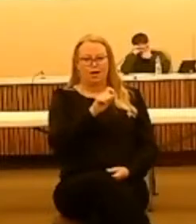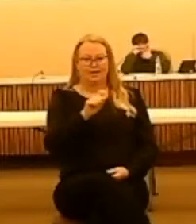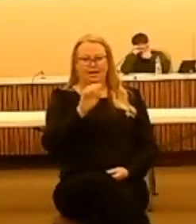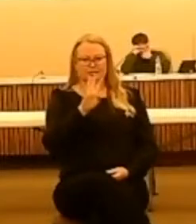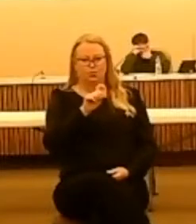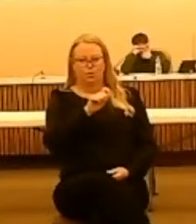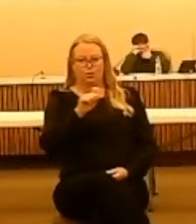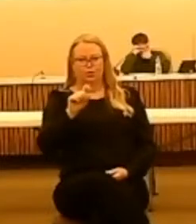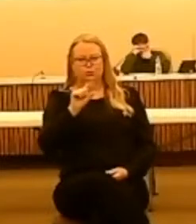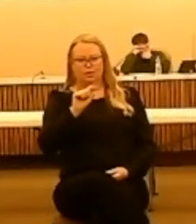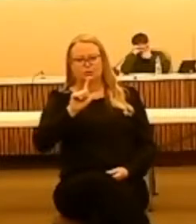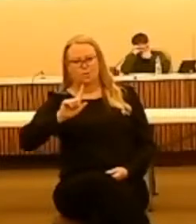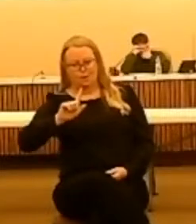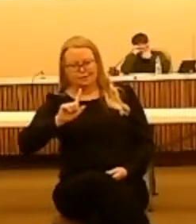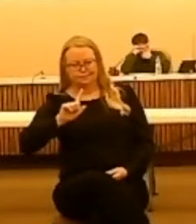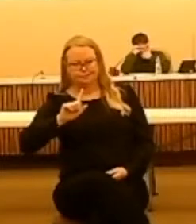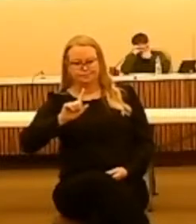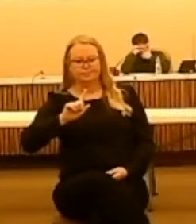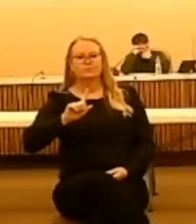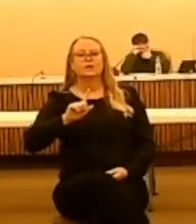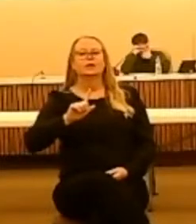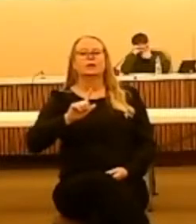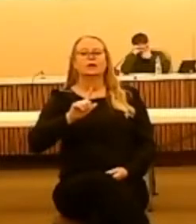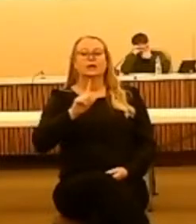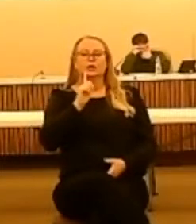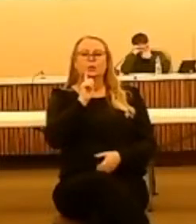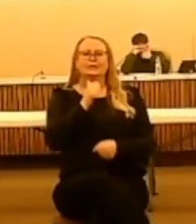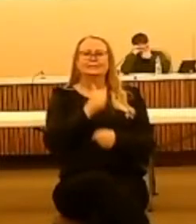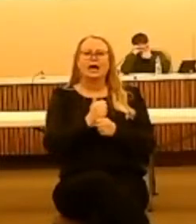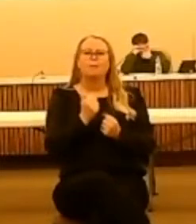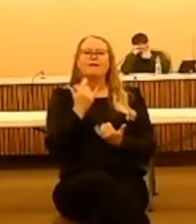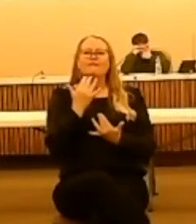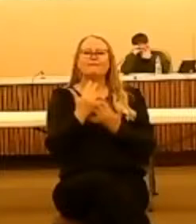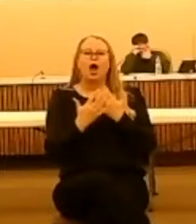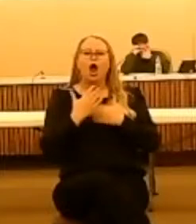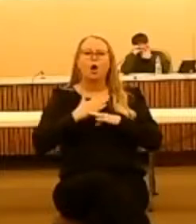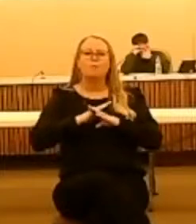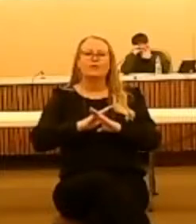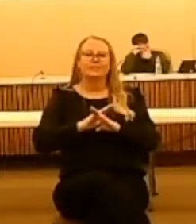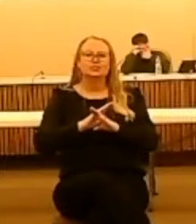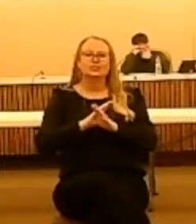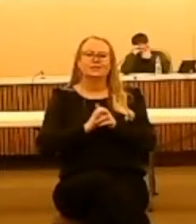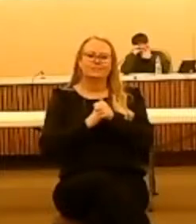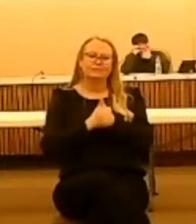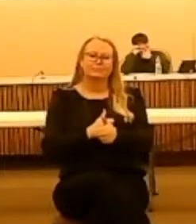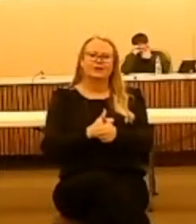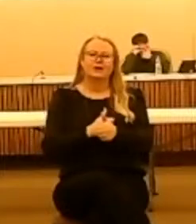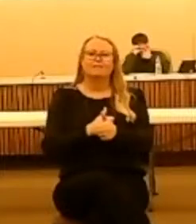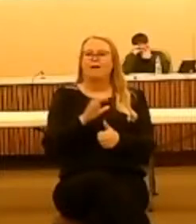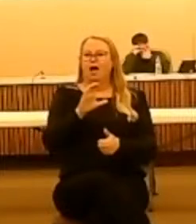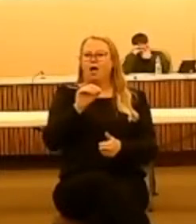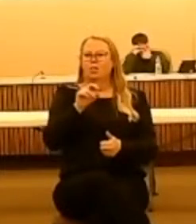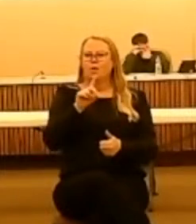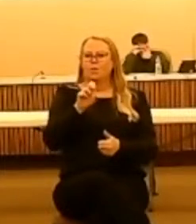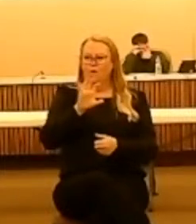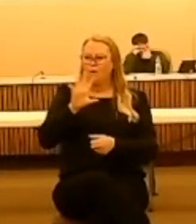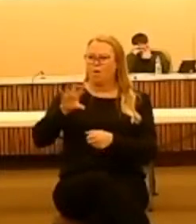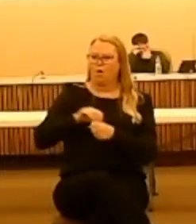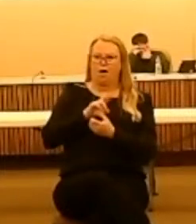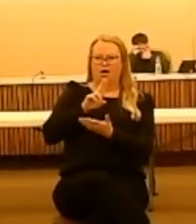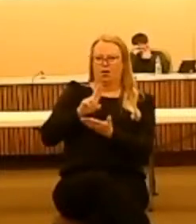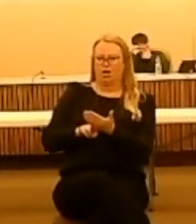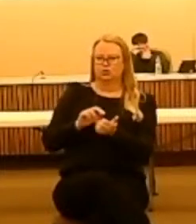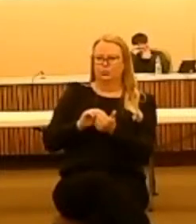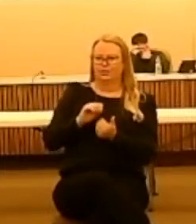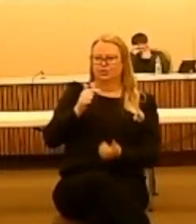1-4, 2021, to execute a fire prevention and code consulting service contract with GHD